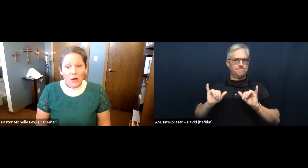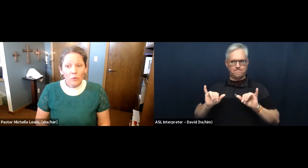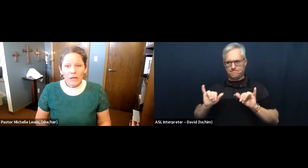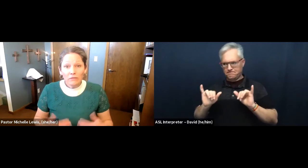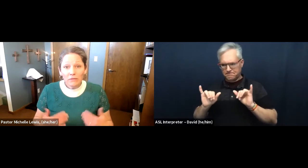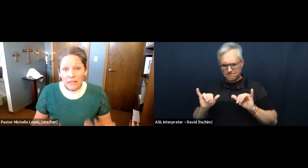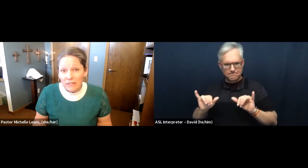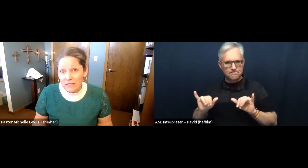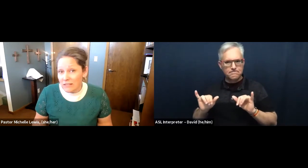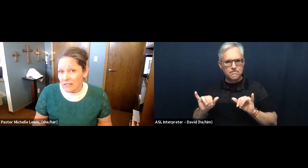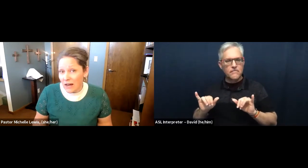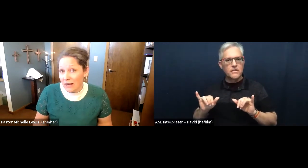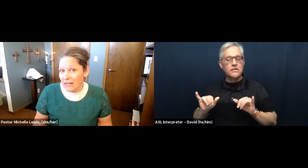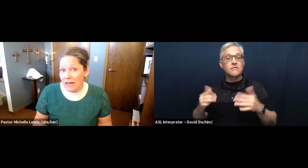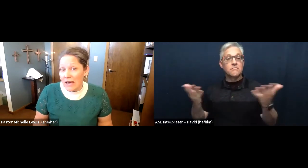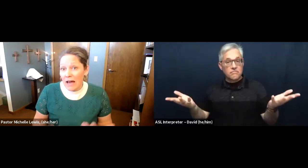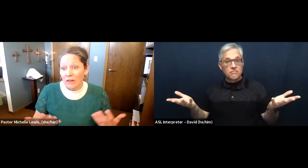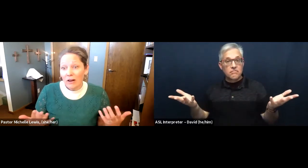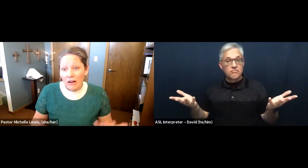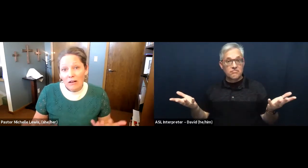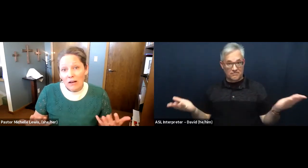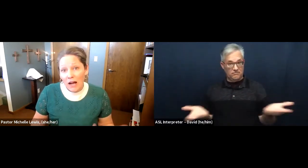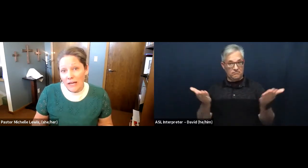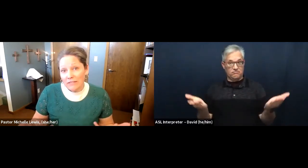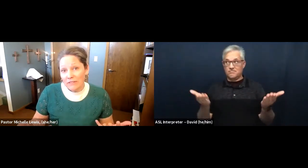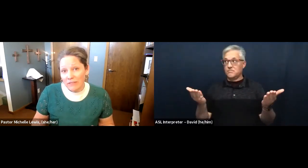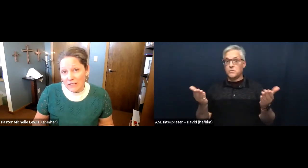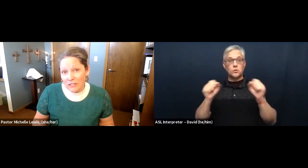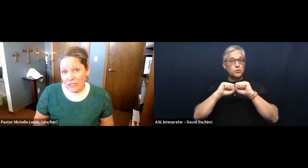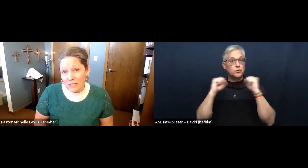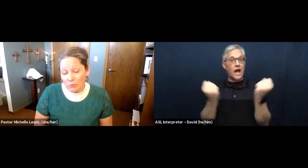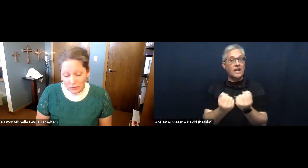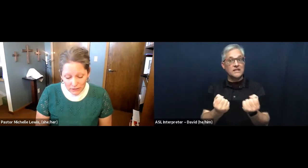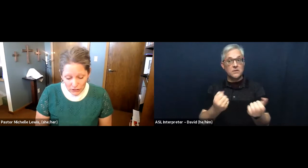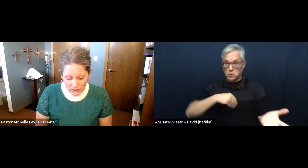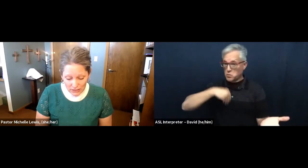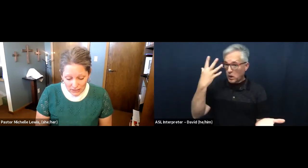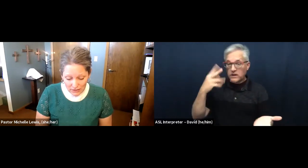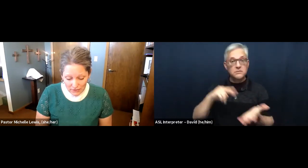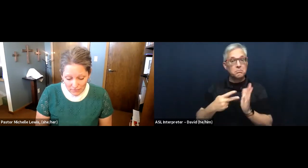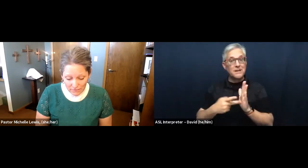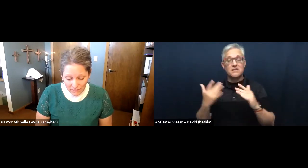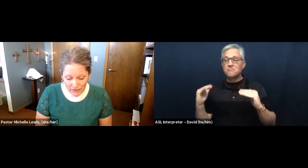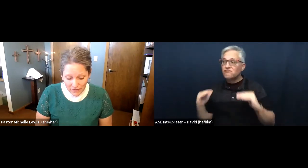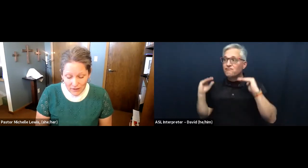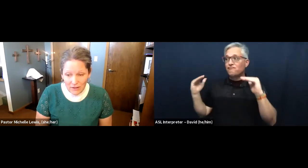Because we have lived in this society having all kinds of advantages and privileges